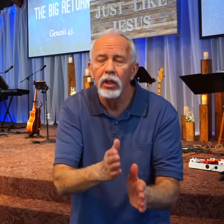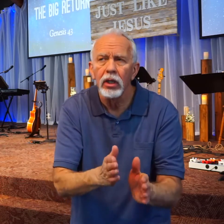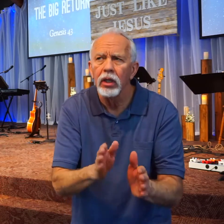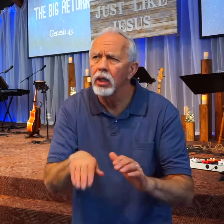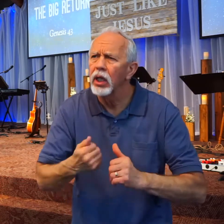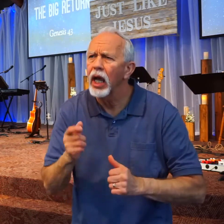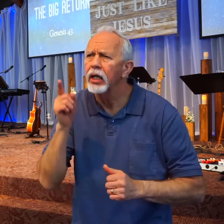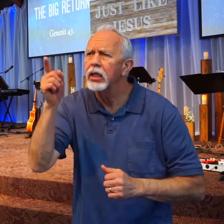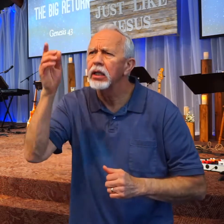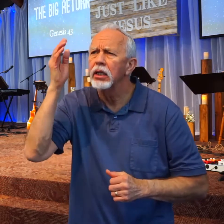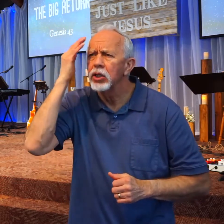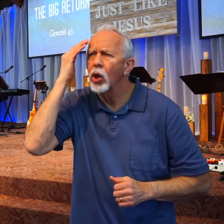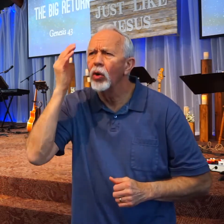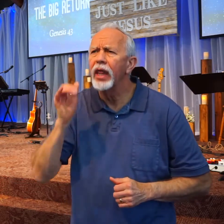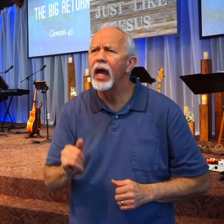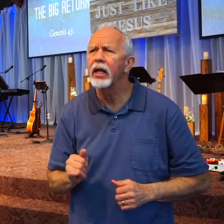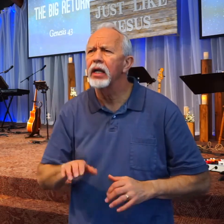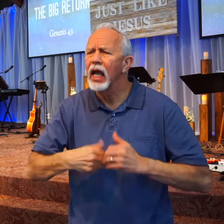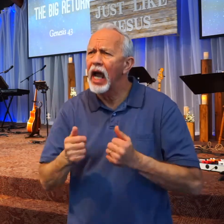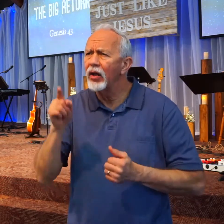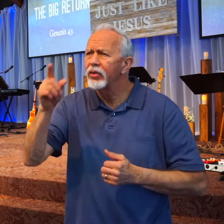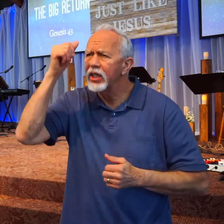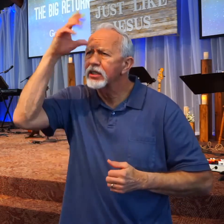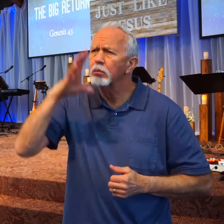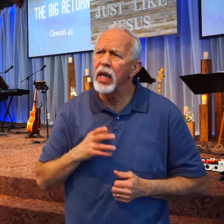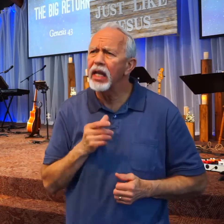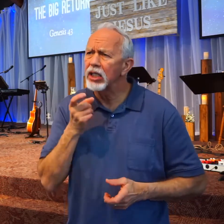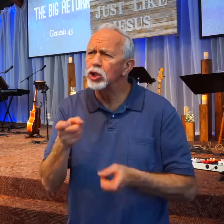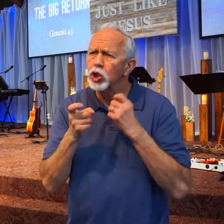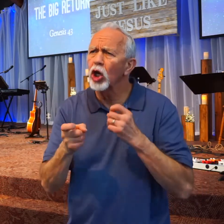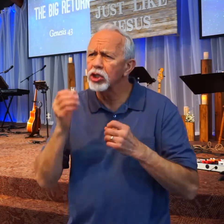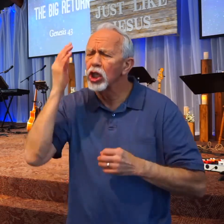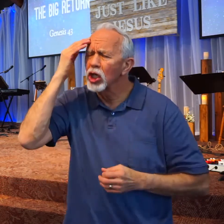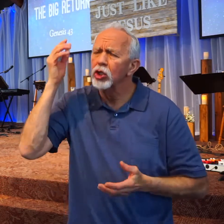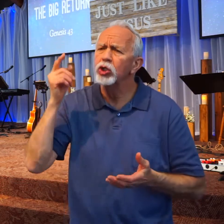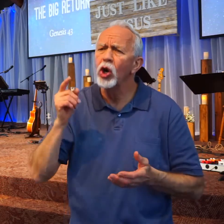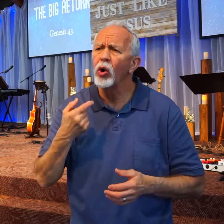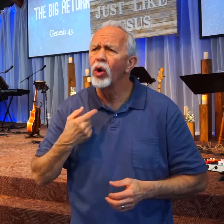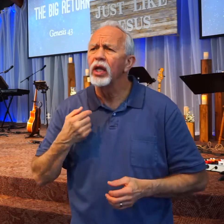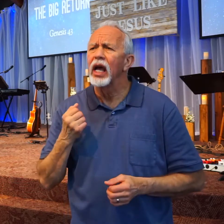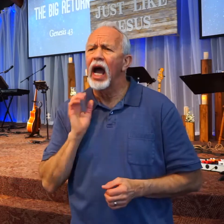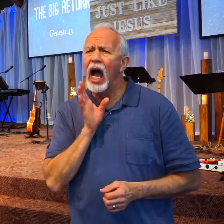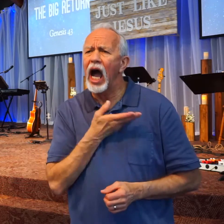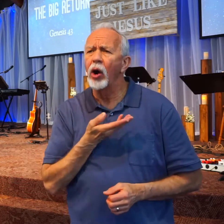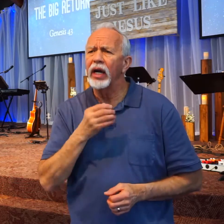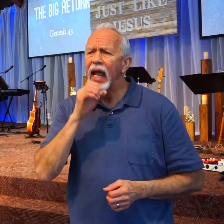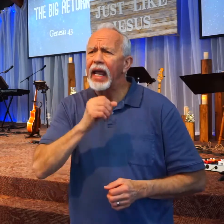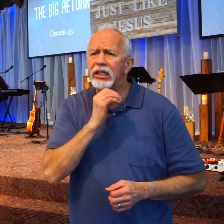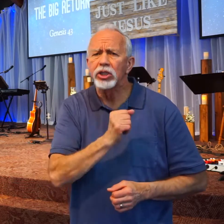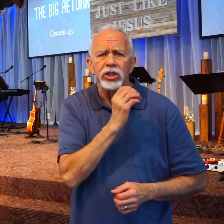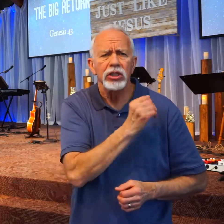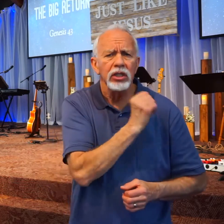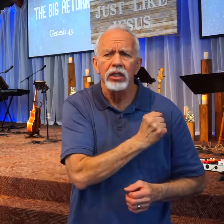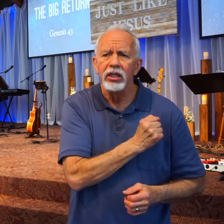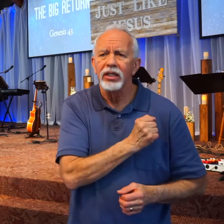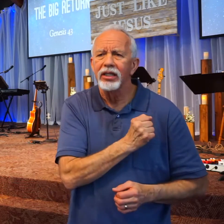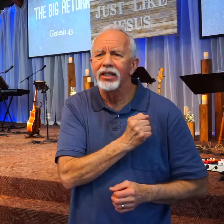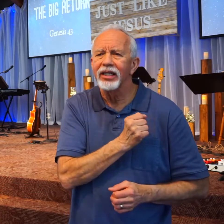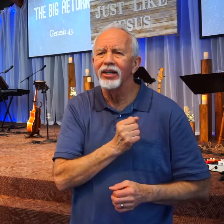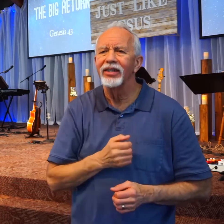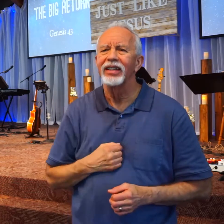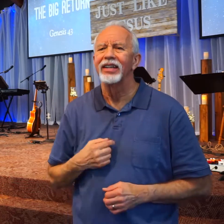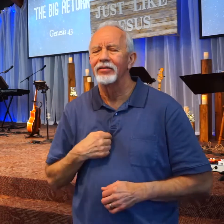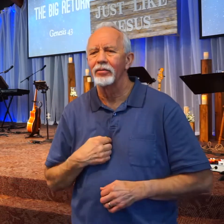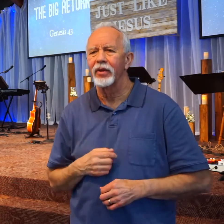that? How did he do this thing? And so they're astonished, and they all ate and drank together at this great feast. They